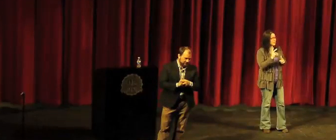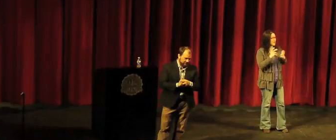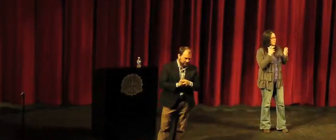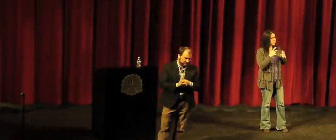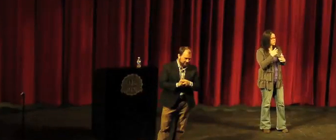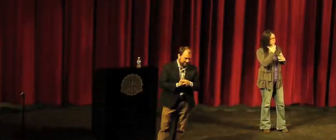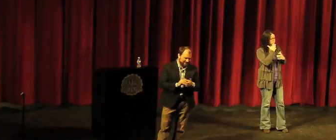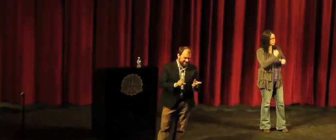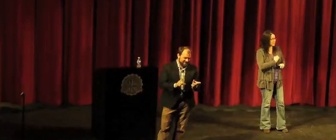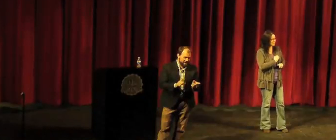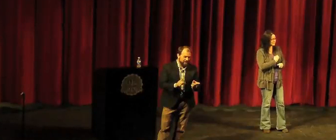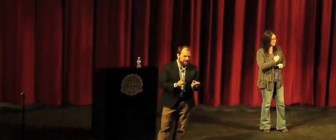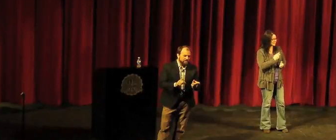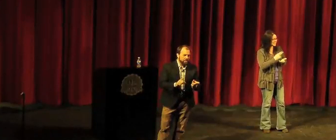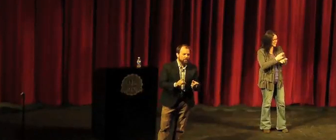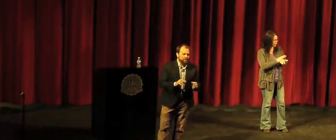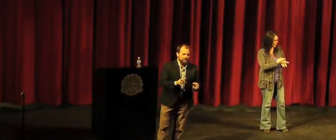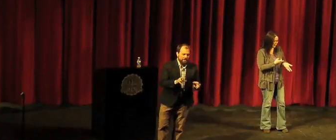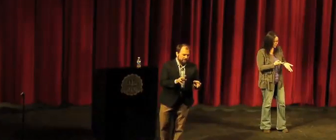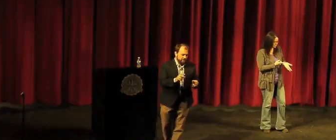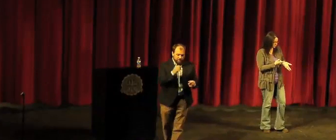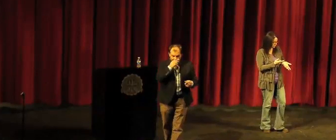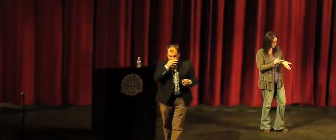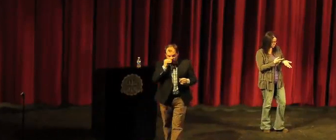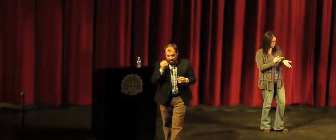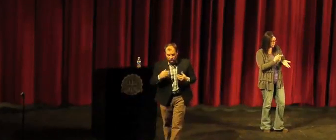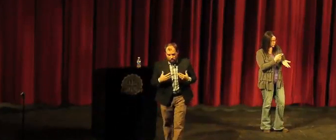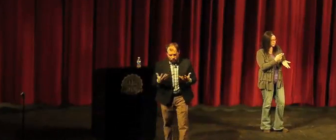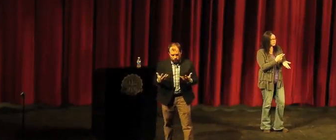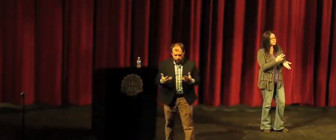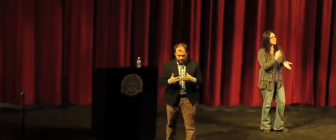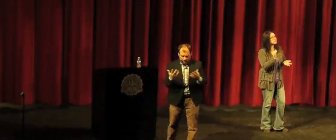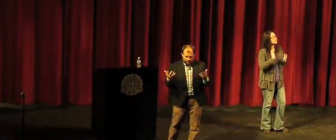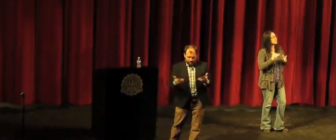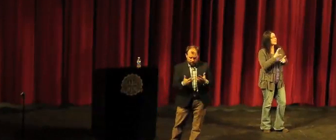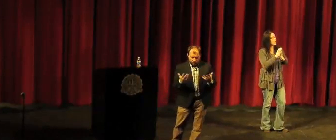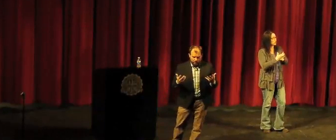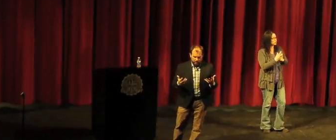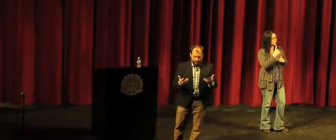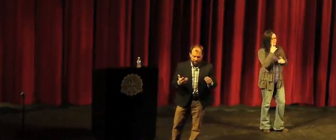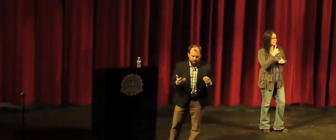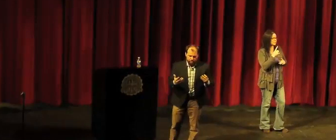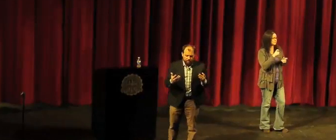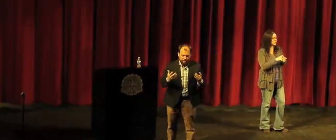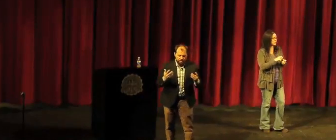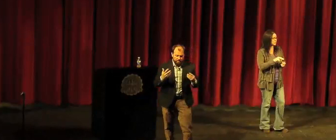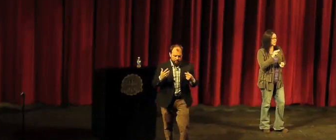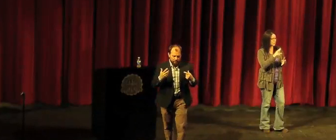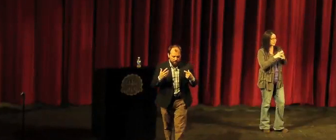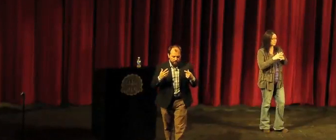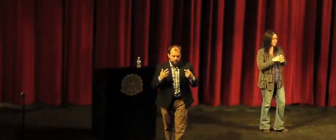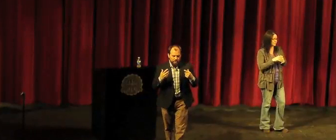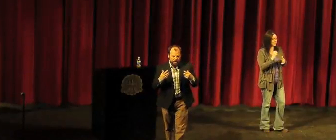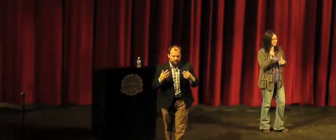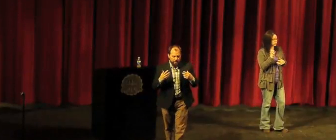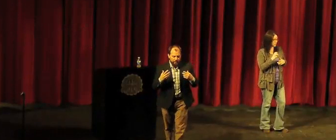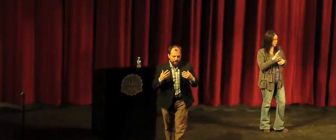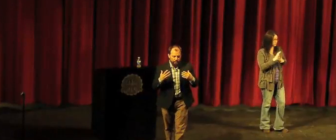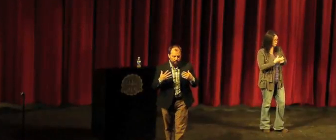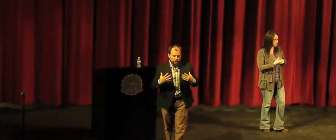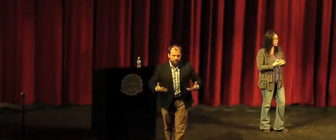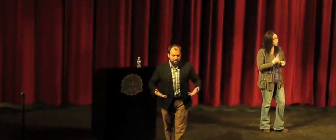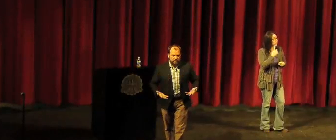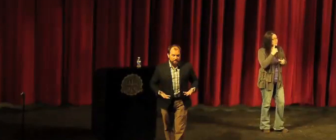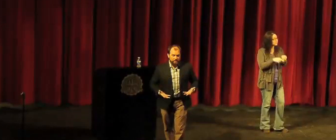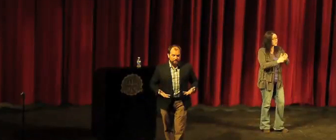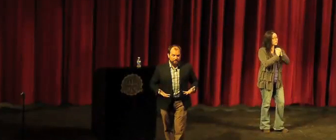sincerity. Right? So, okay, think of it this way. In our culture, I think especially in North American evangelical Protestant culture, we generally think